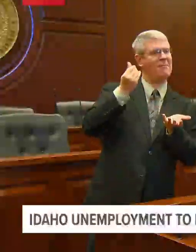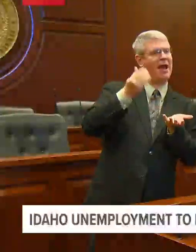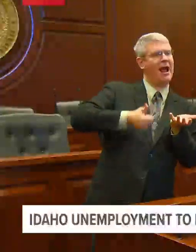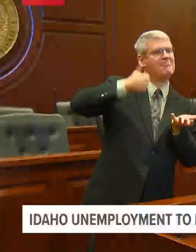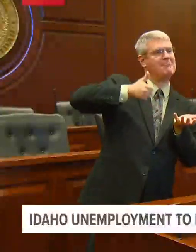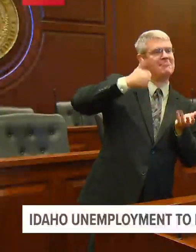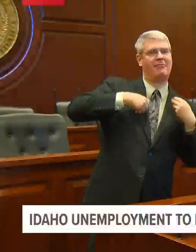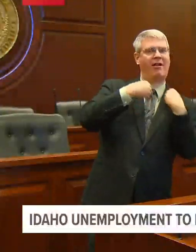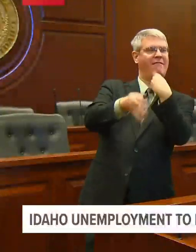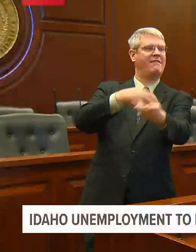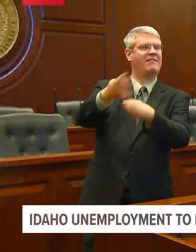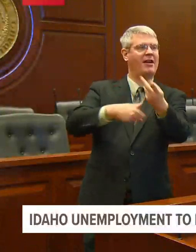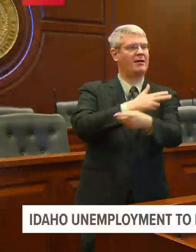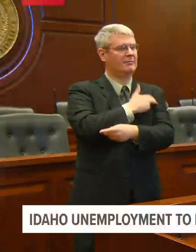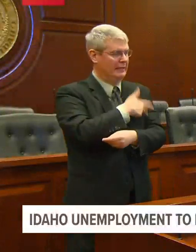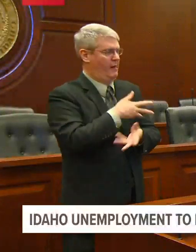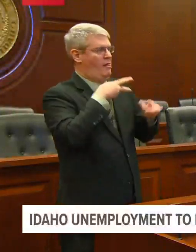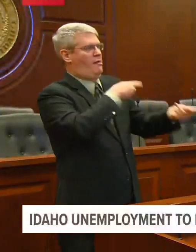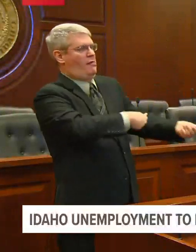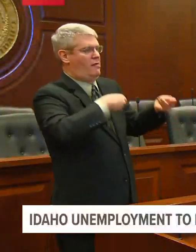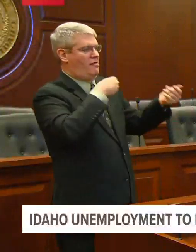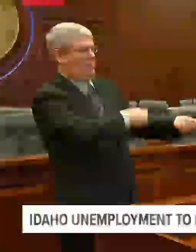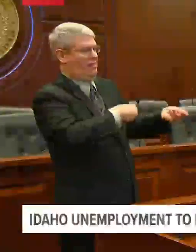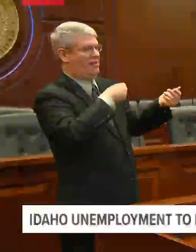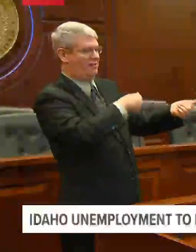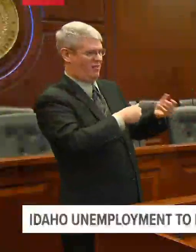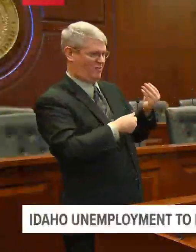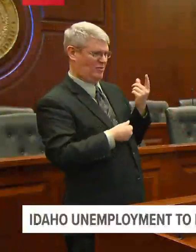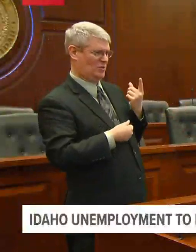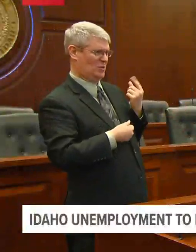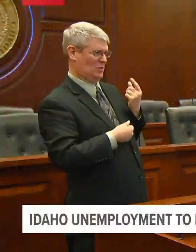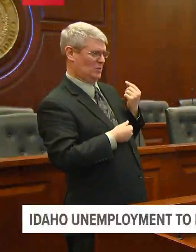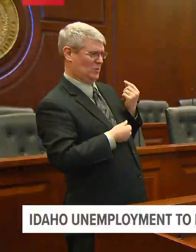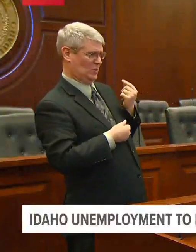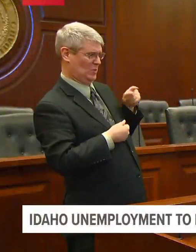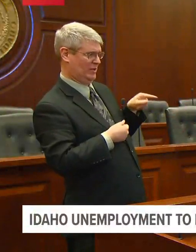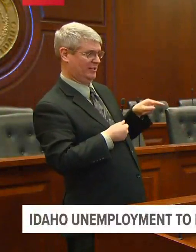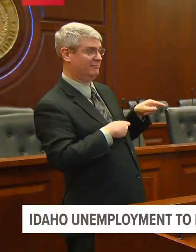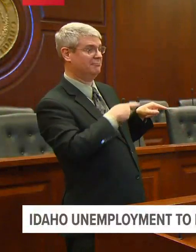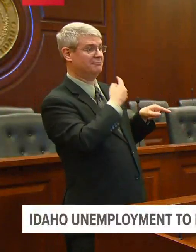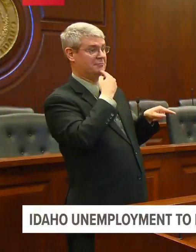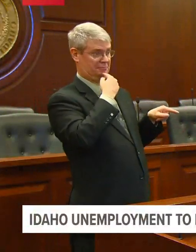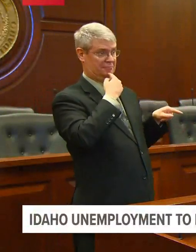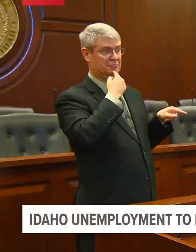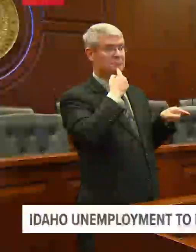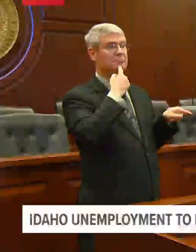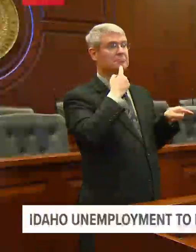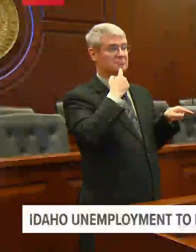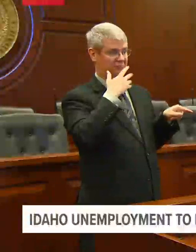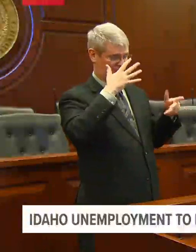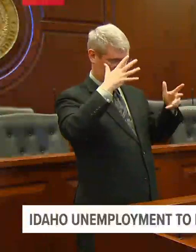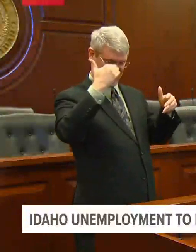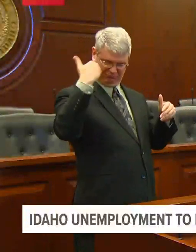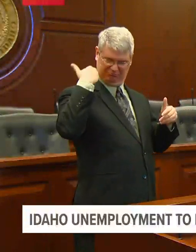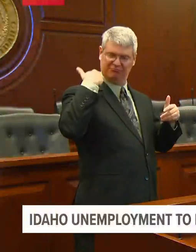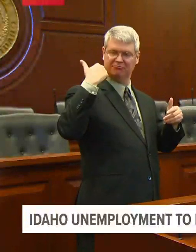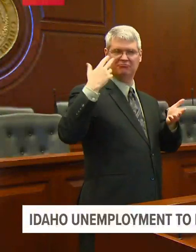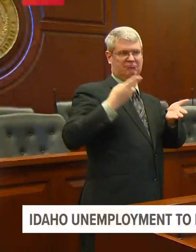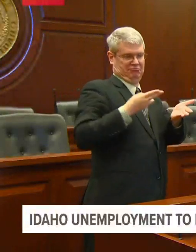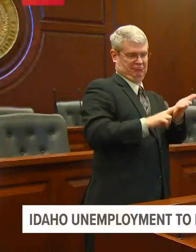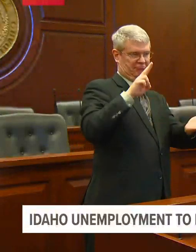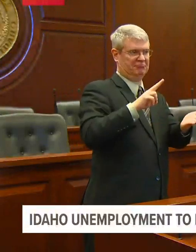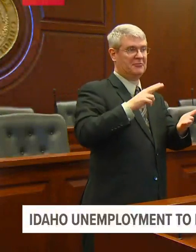order empowered the Attorney General to people that are price gouging to be